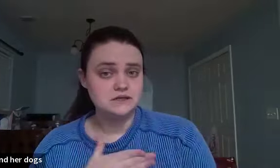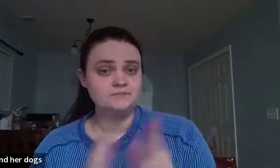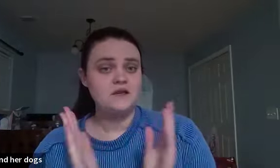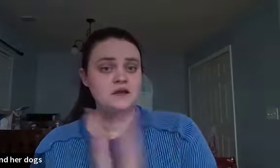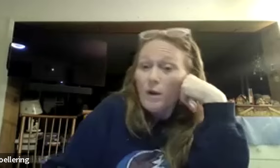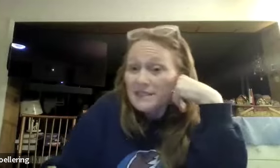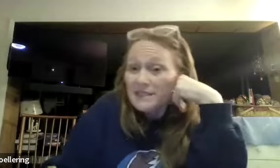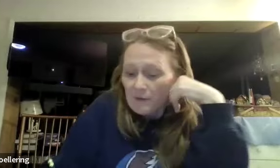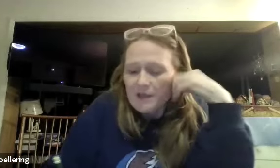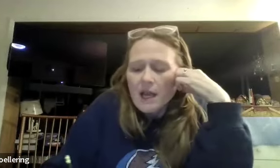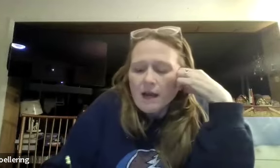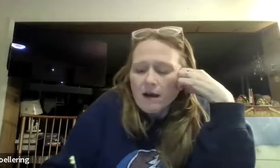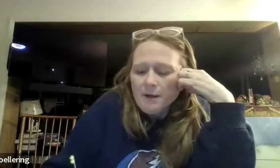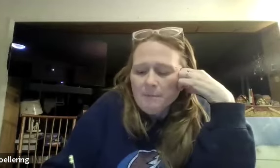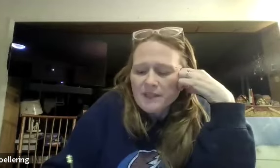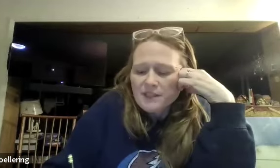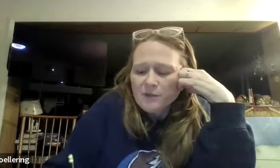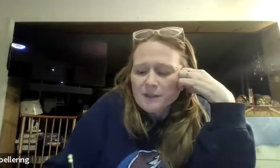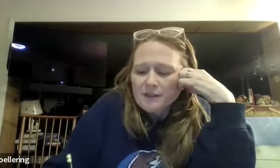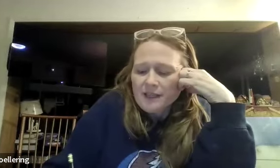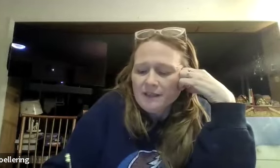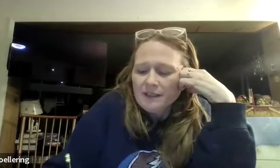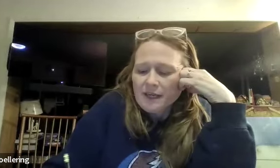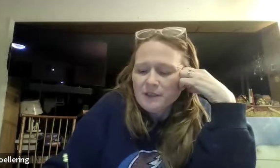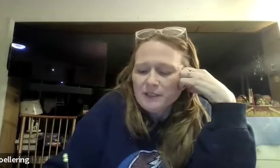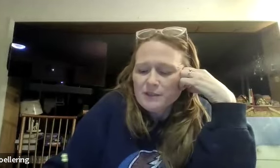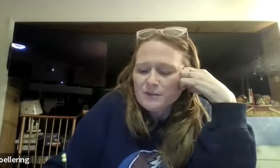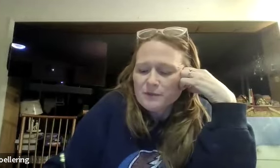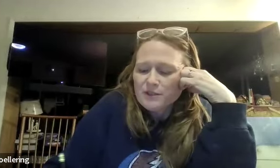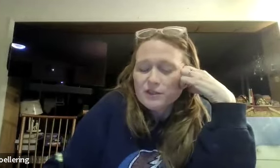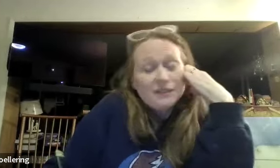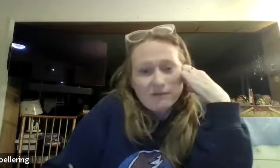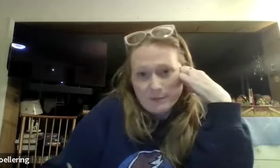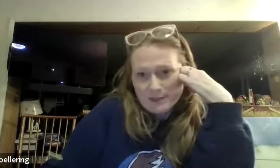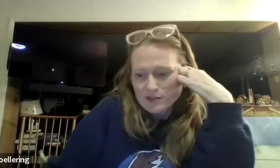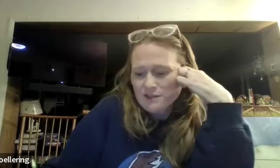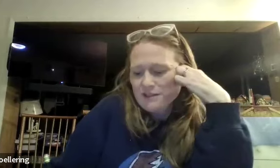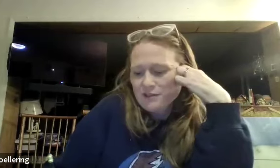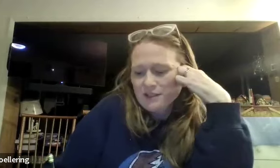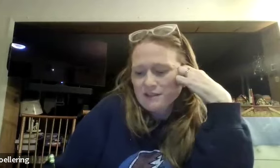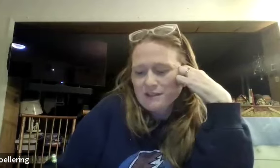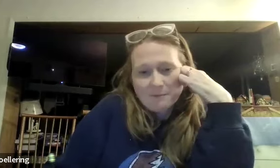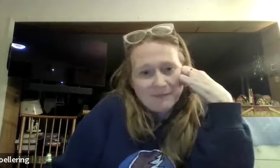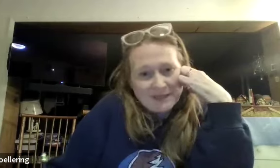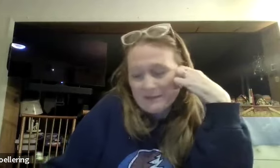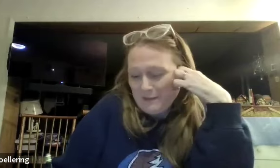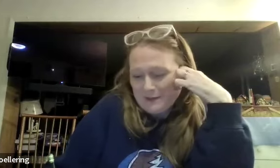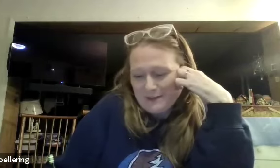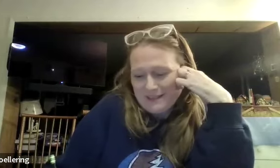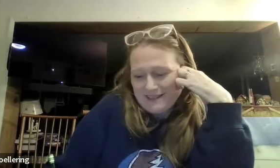week. Oh, I 'Cause- missed that one. Yep. That's a good one. And then I'm gonna do some research into deaf musicians. So you're gonna get some emails